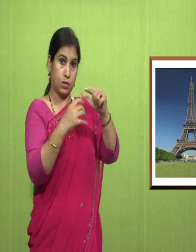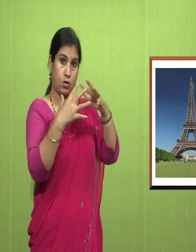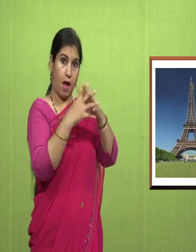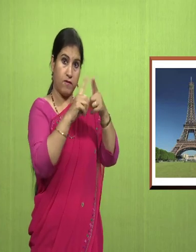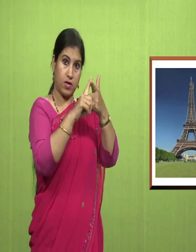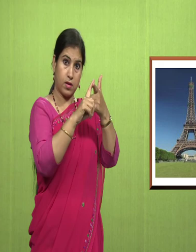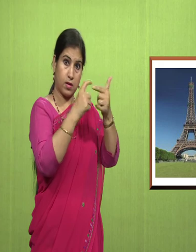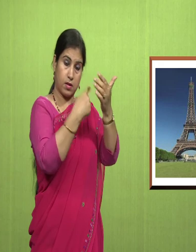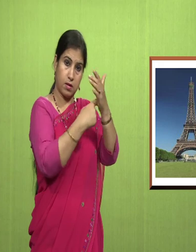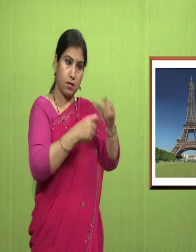France?